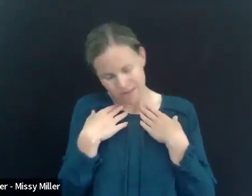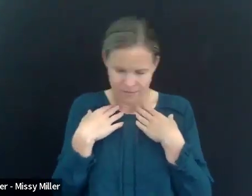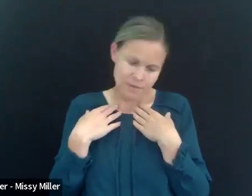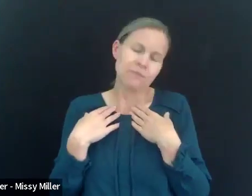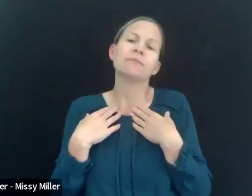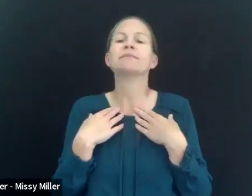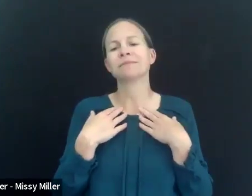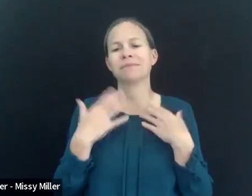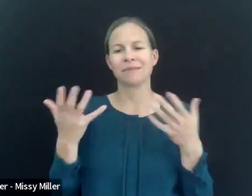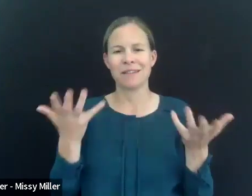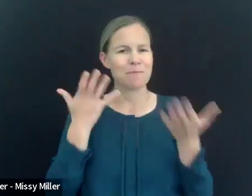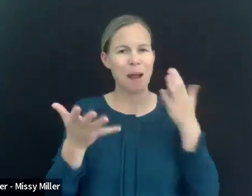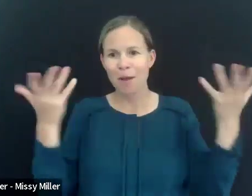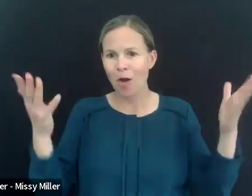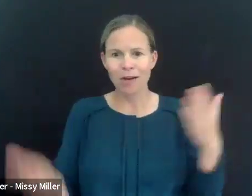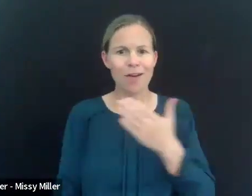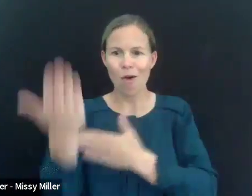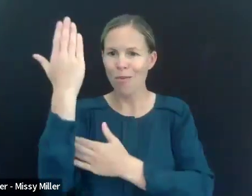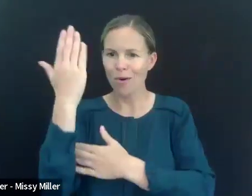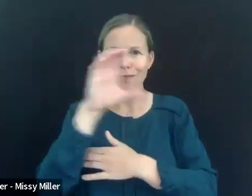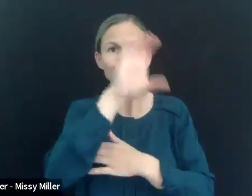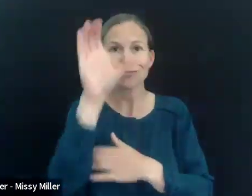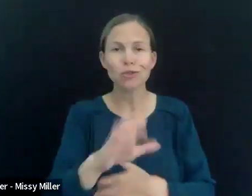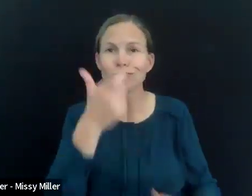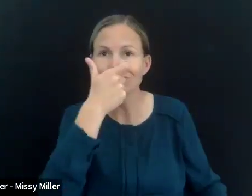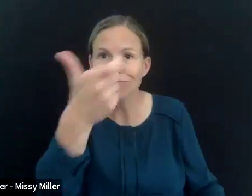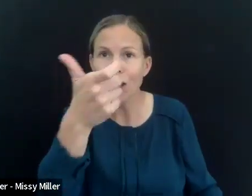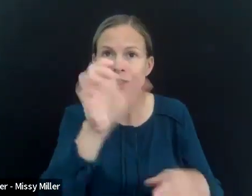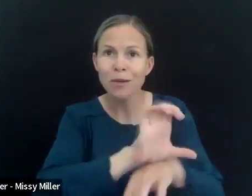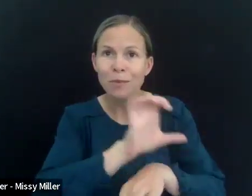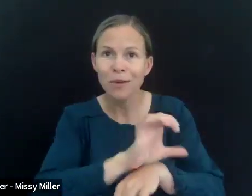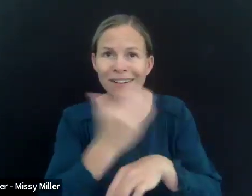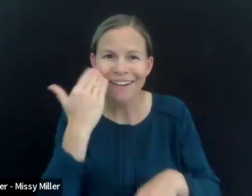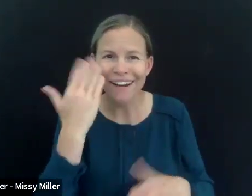today. Yeah, just, feel your